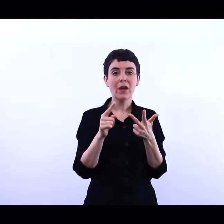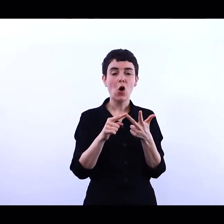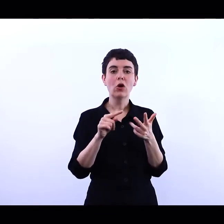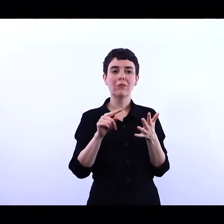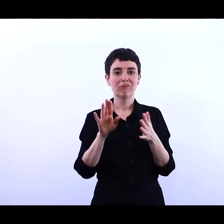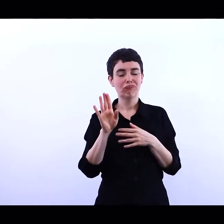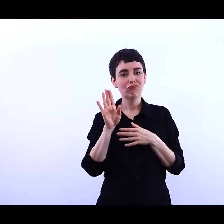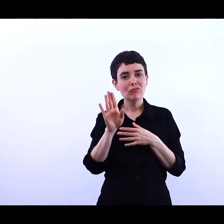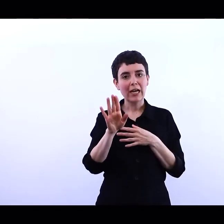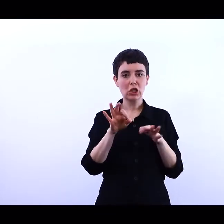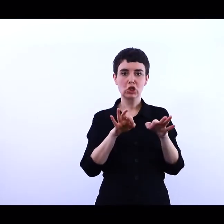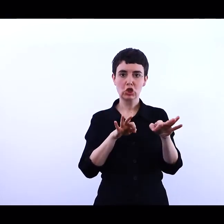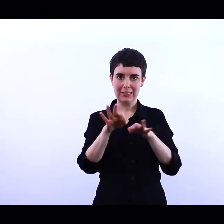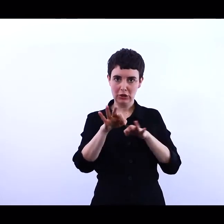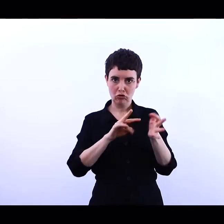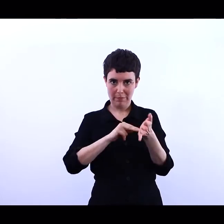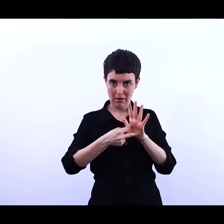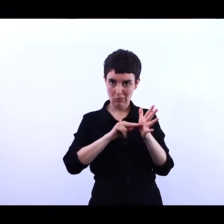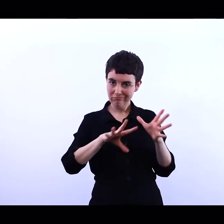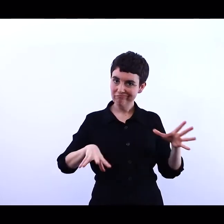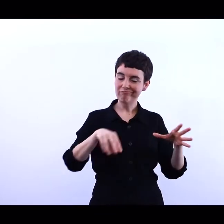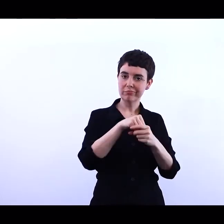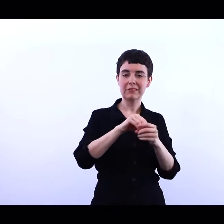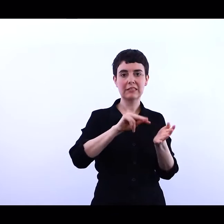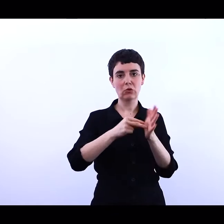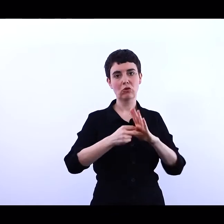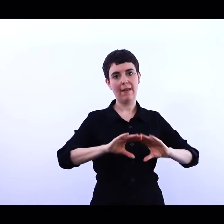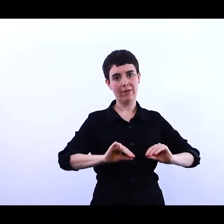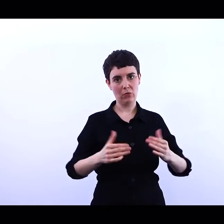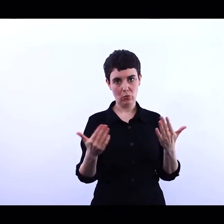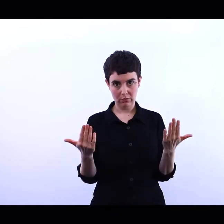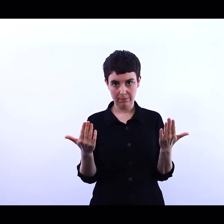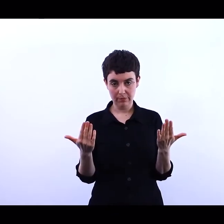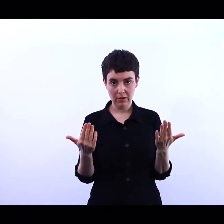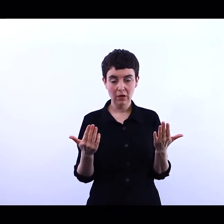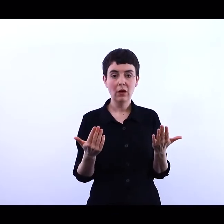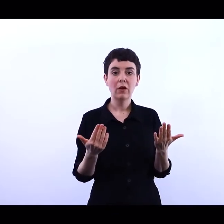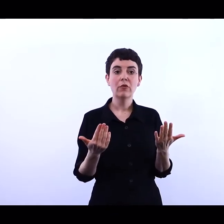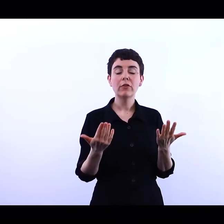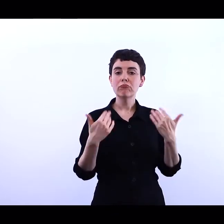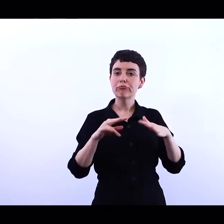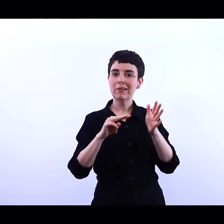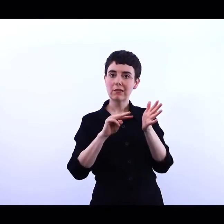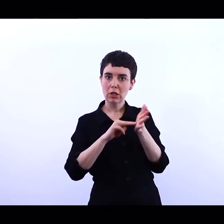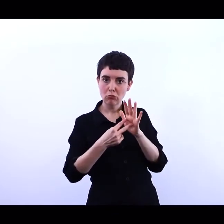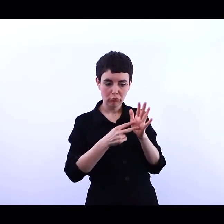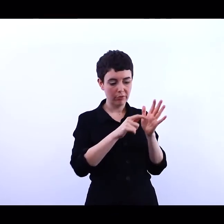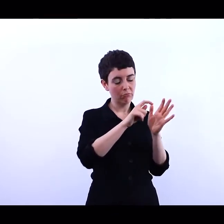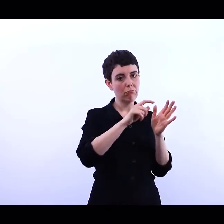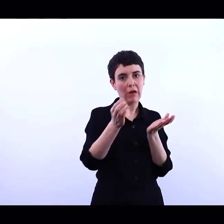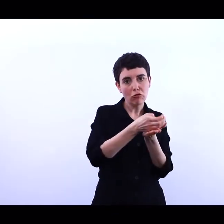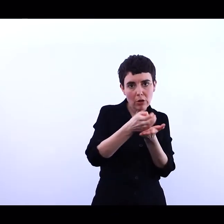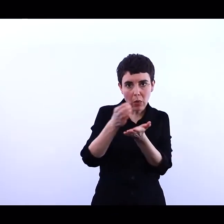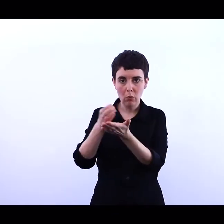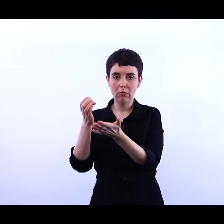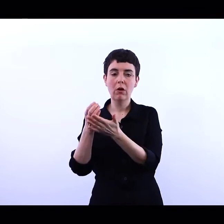in your strategic plans. In over a decade of NTEN's research into technology staffing and investments in